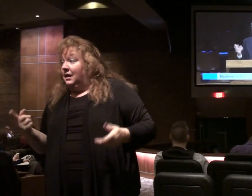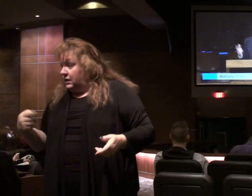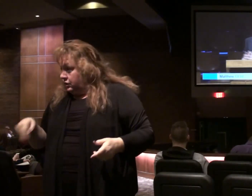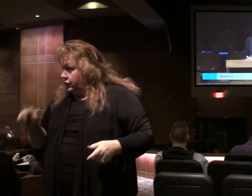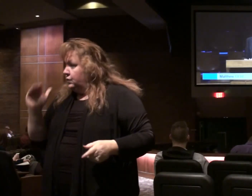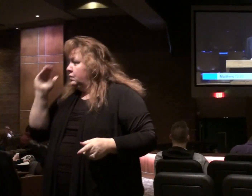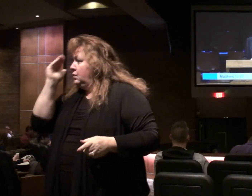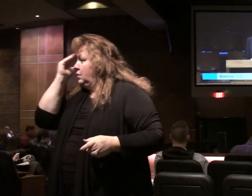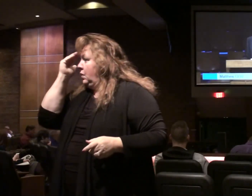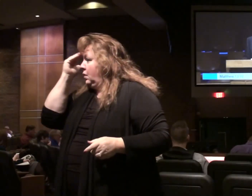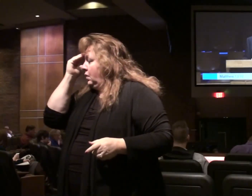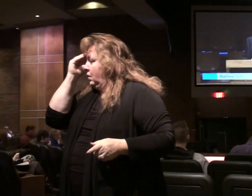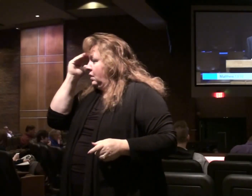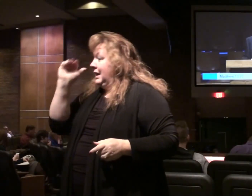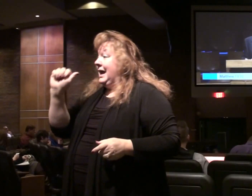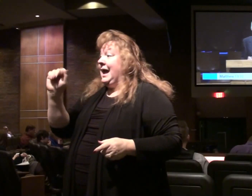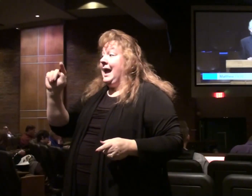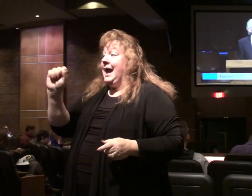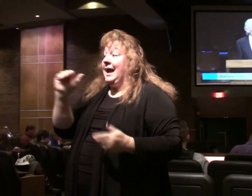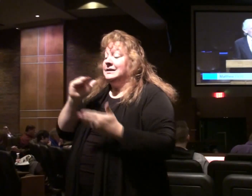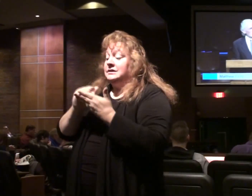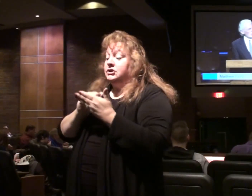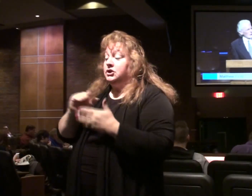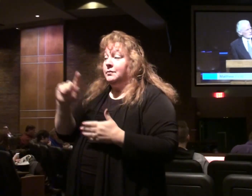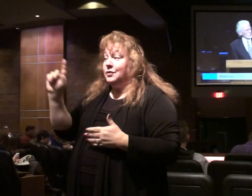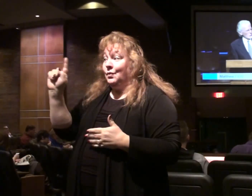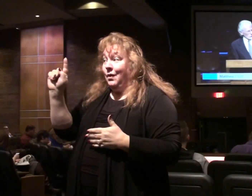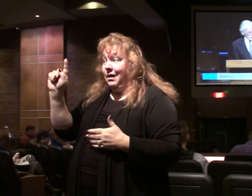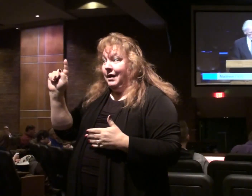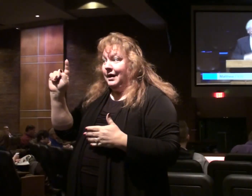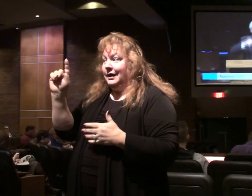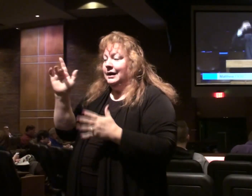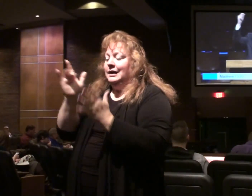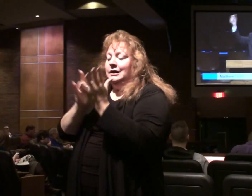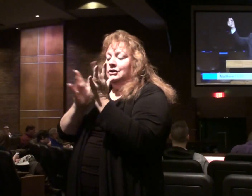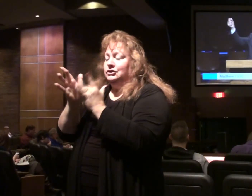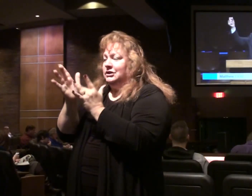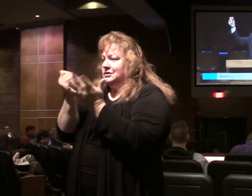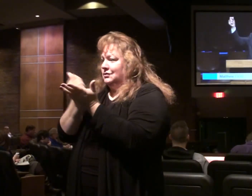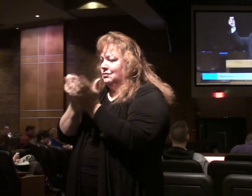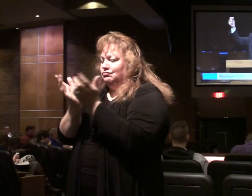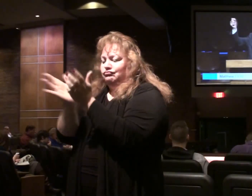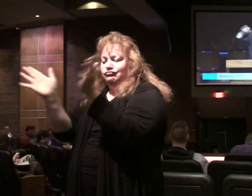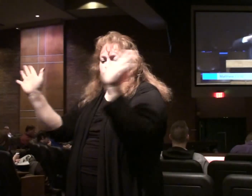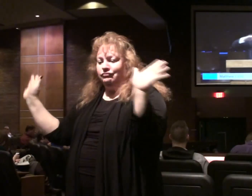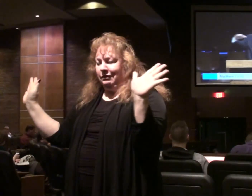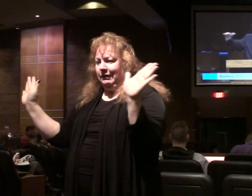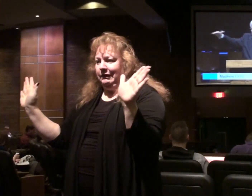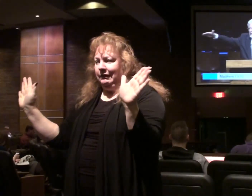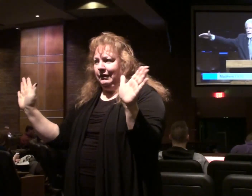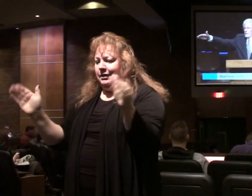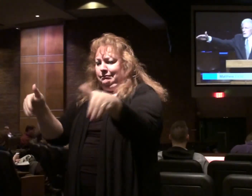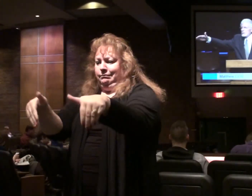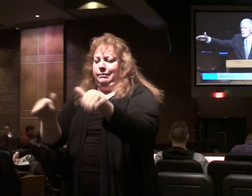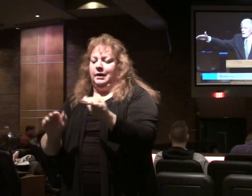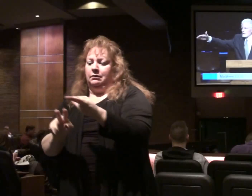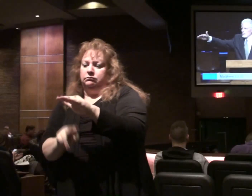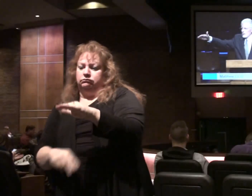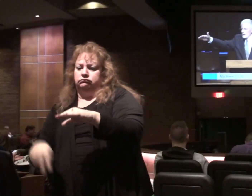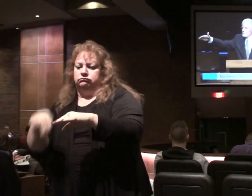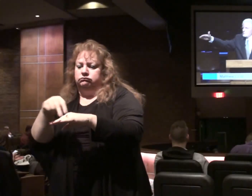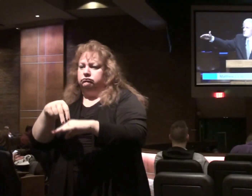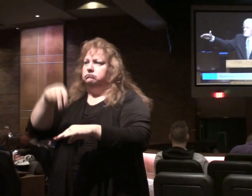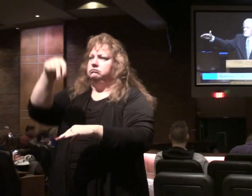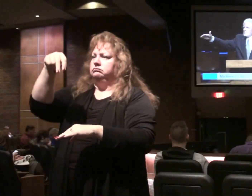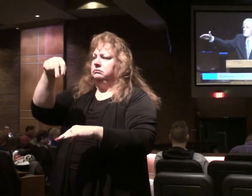aware, when you get to Acts chapter 1, after Christ has been crucified, raised from the dead, spent 40 days